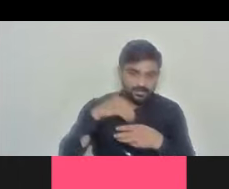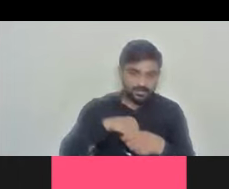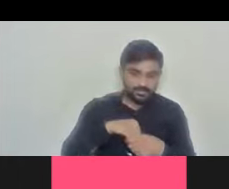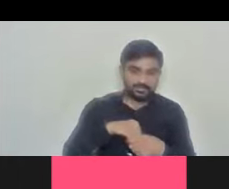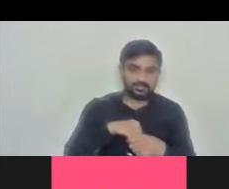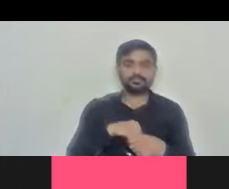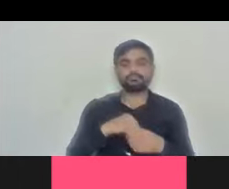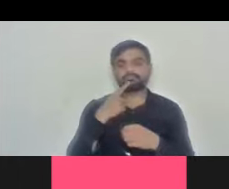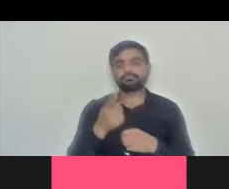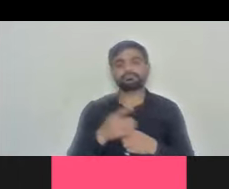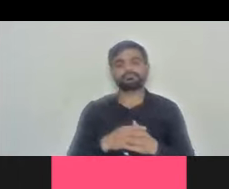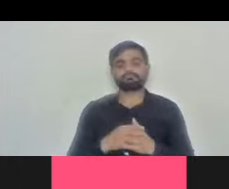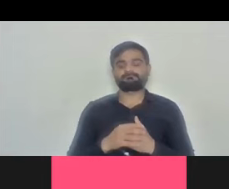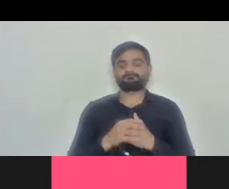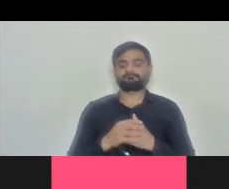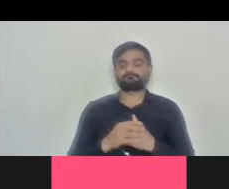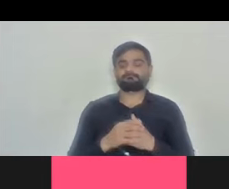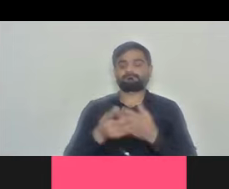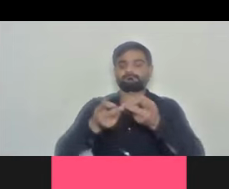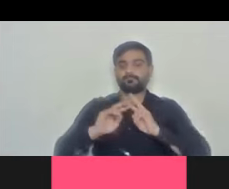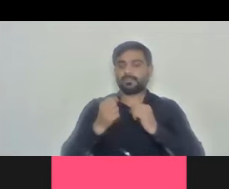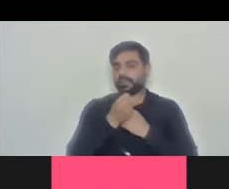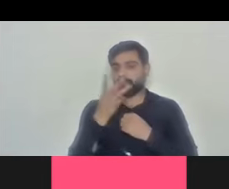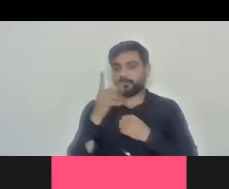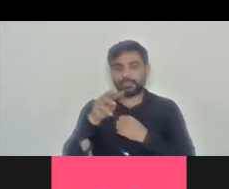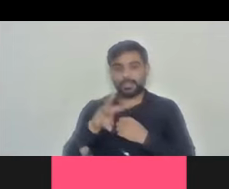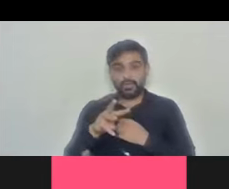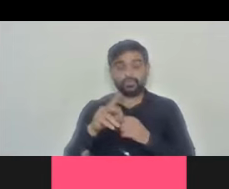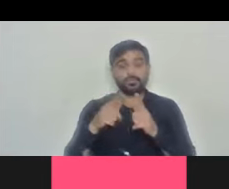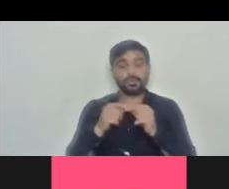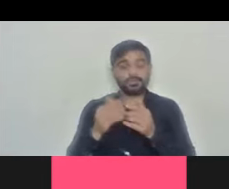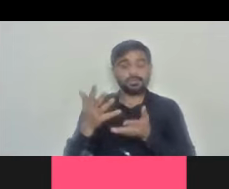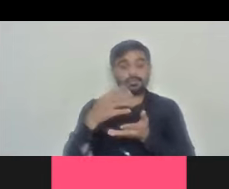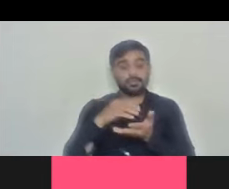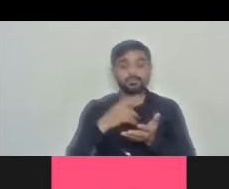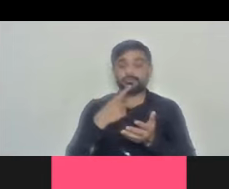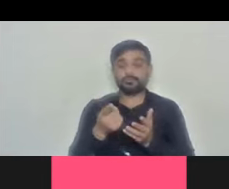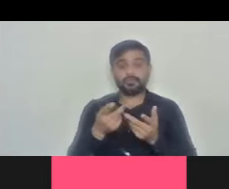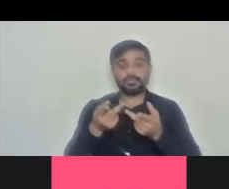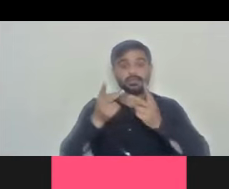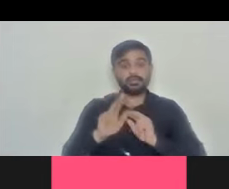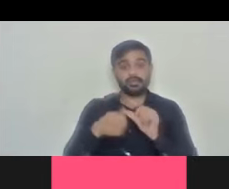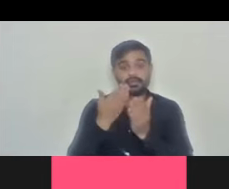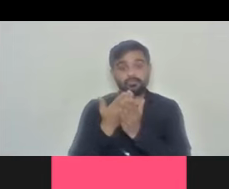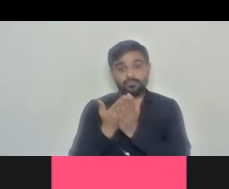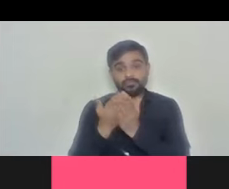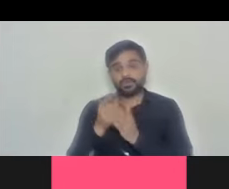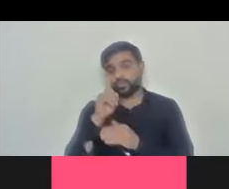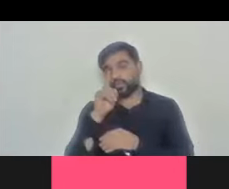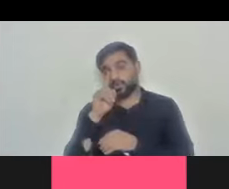data sets where respondents numbered in thousands. We have data sets where respondents or participants is just